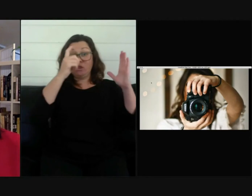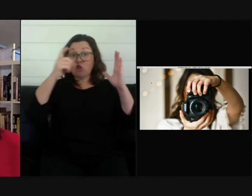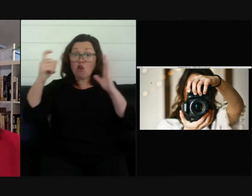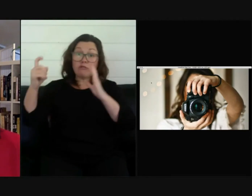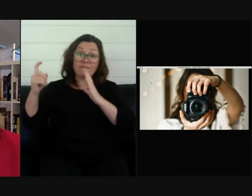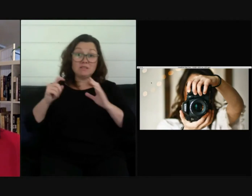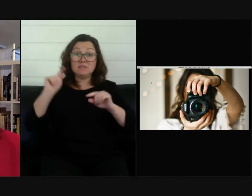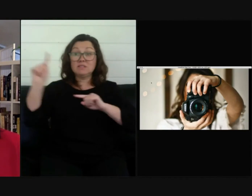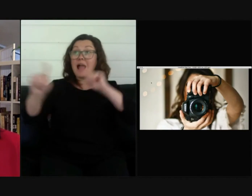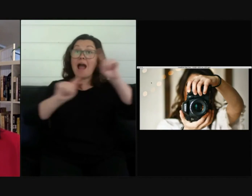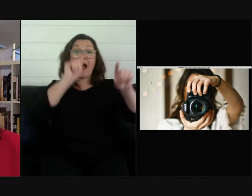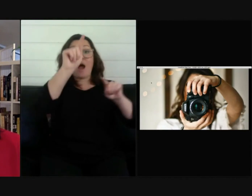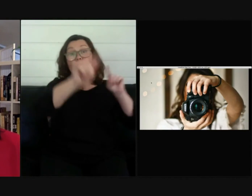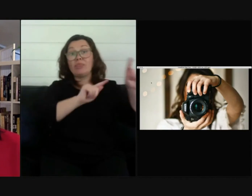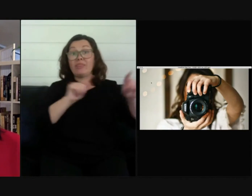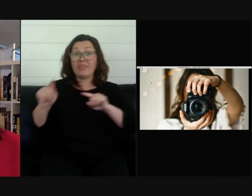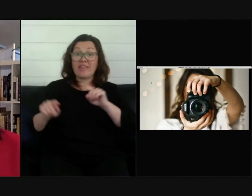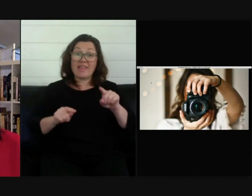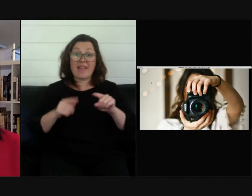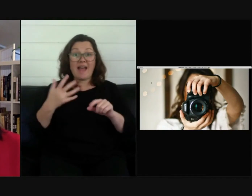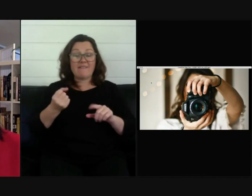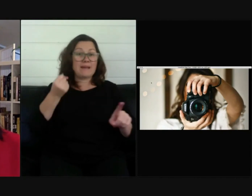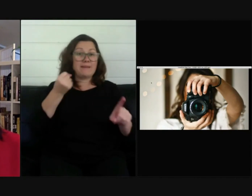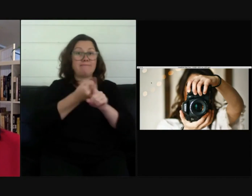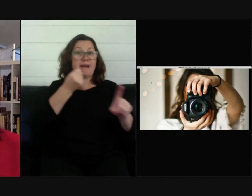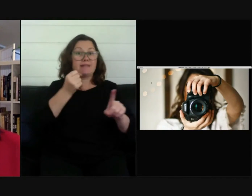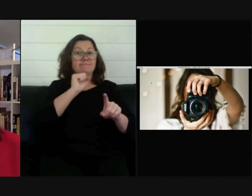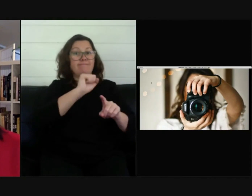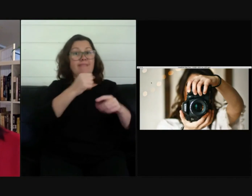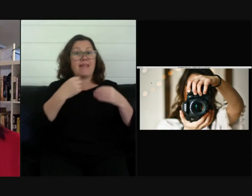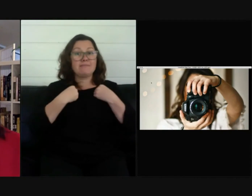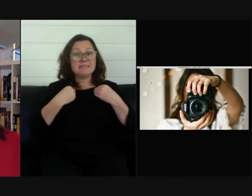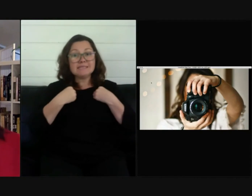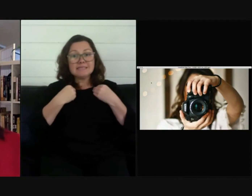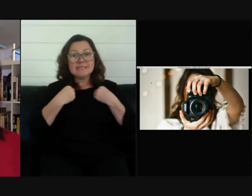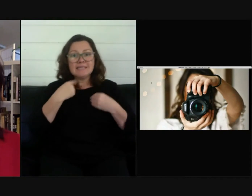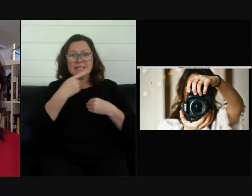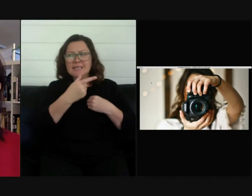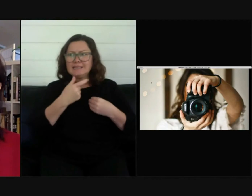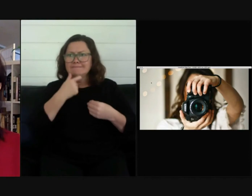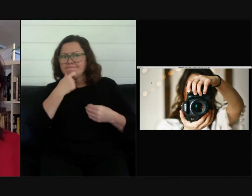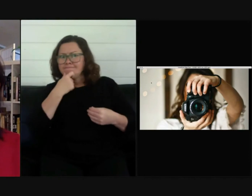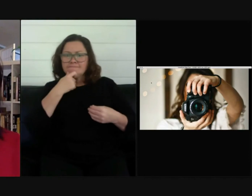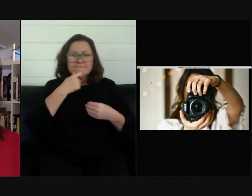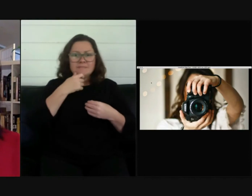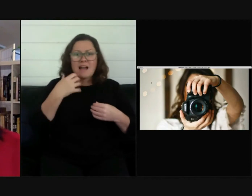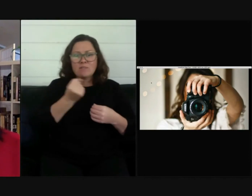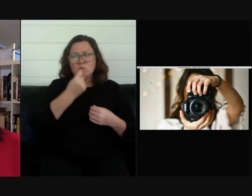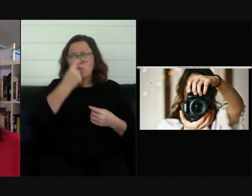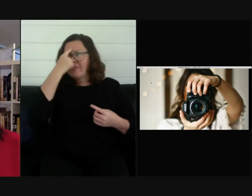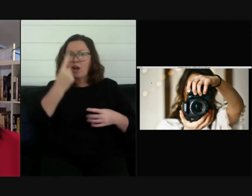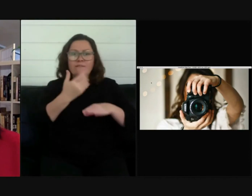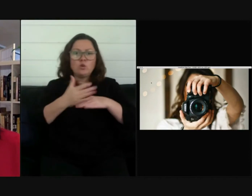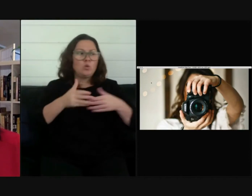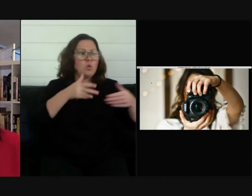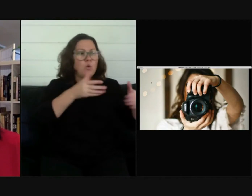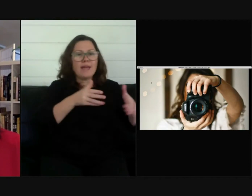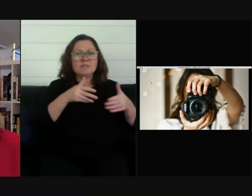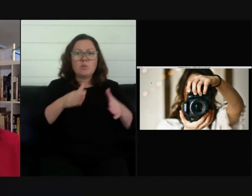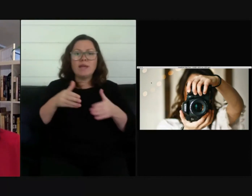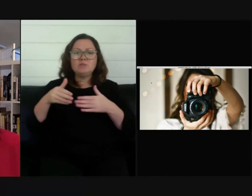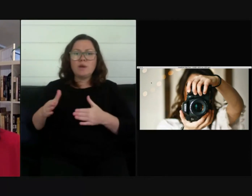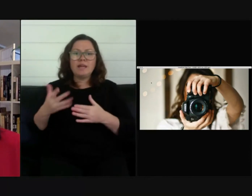of photographers out there who are coming up with some really cool ways of being able to take photographs from